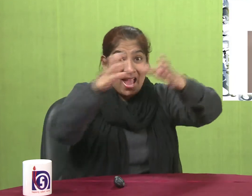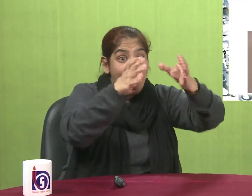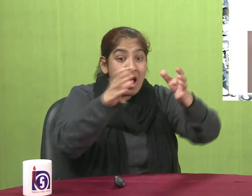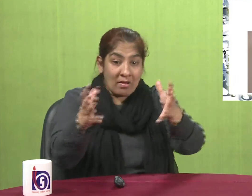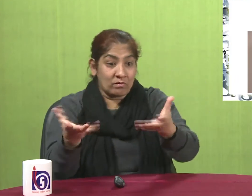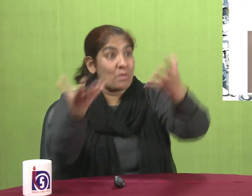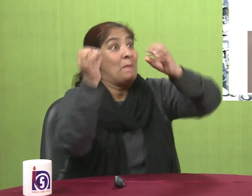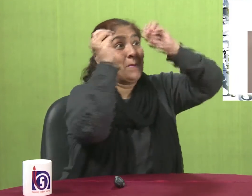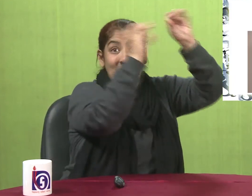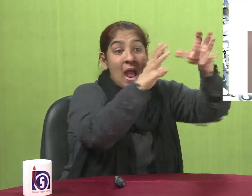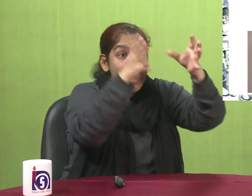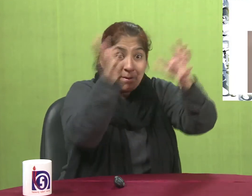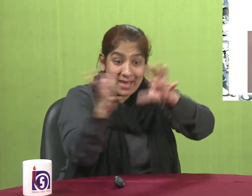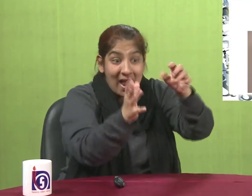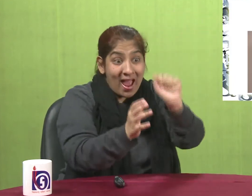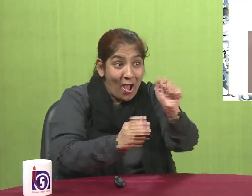take from you and send it and deliver